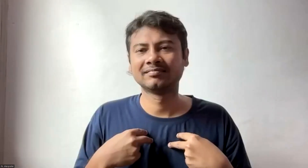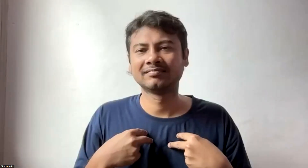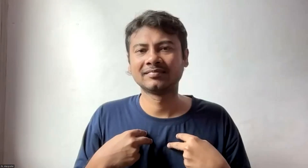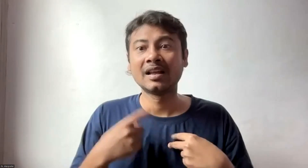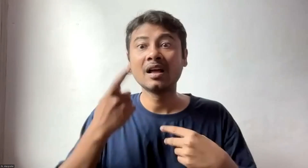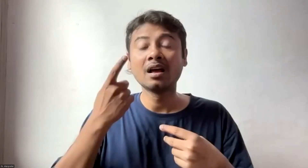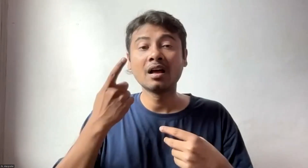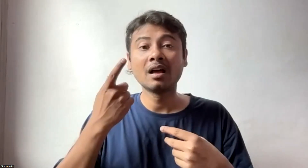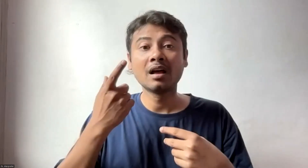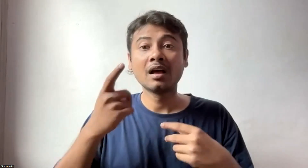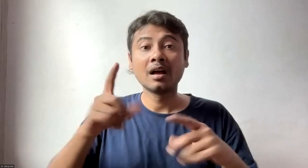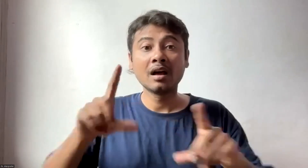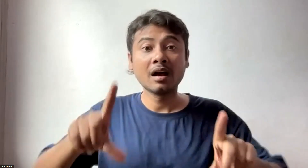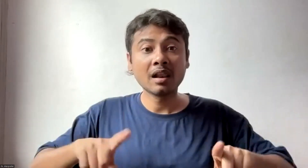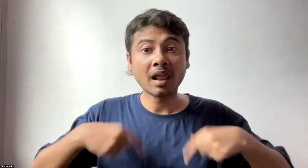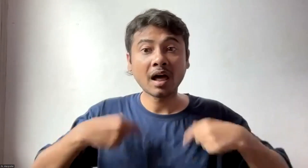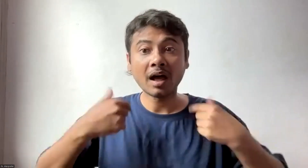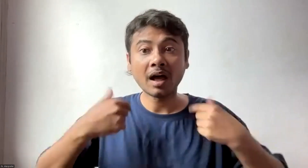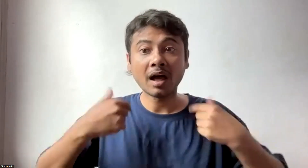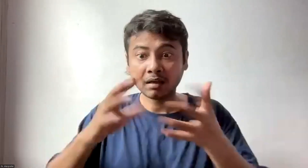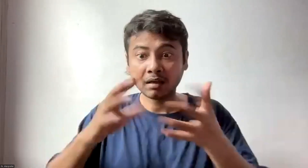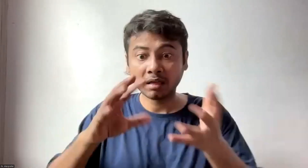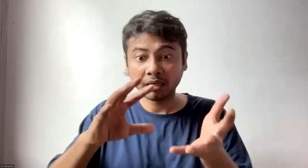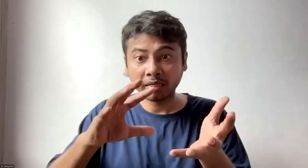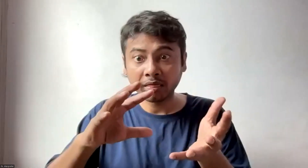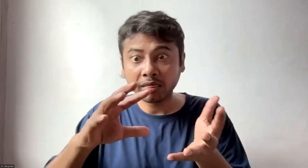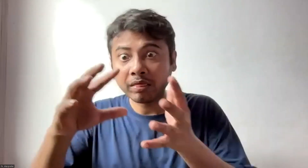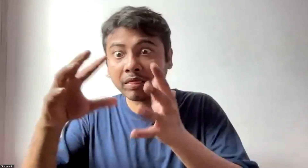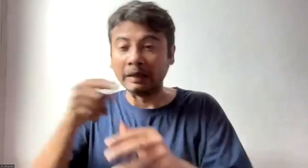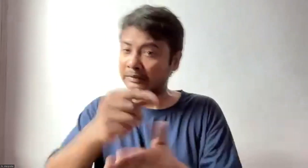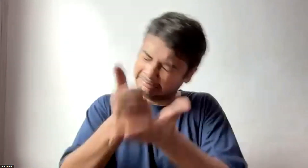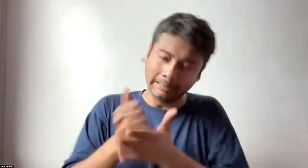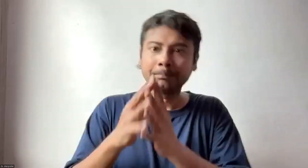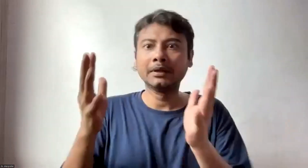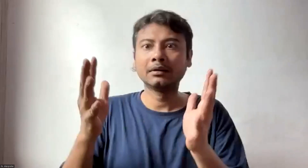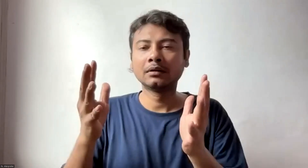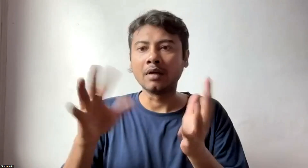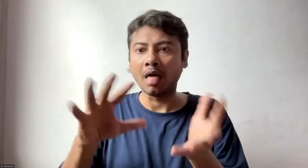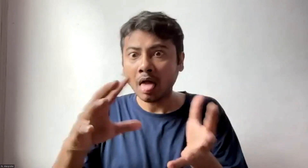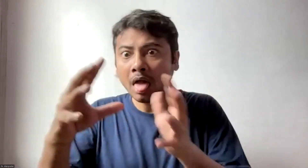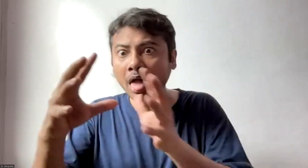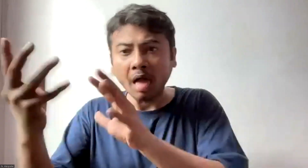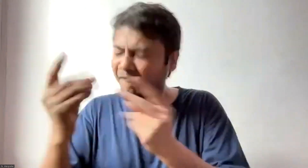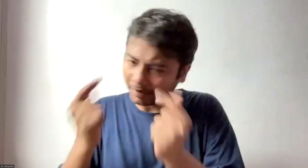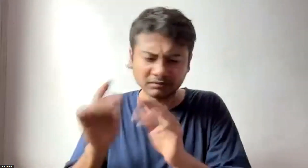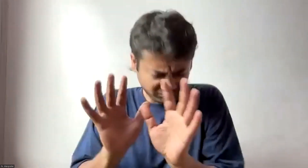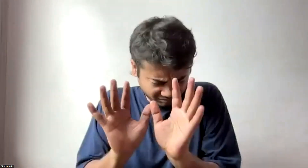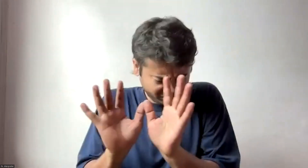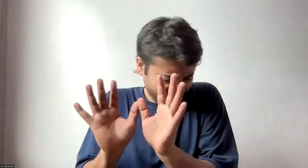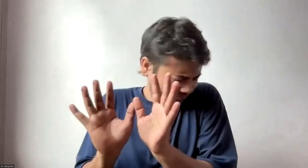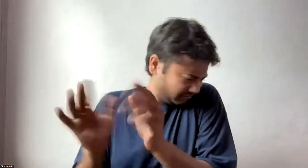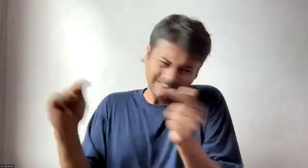you contemplate, when you think peacefully, where am I going wrong? See, others you cannot